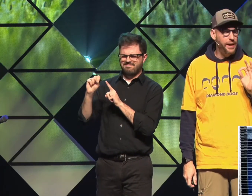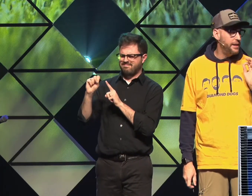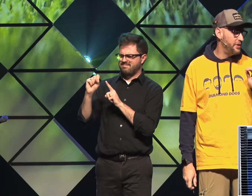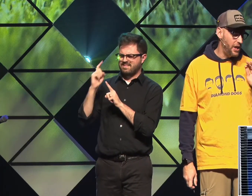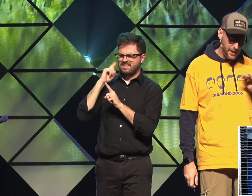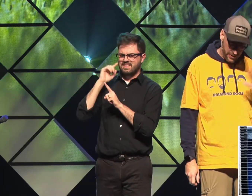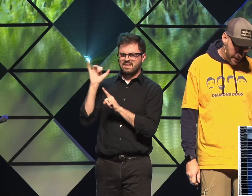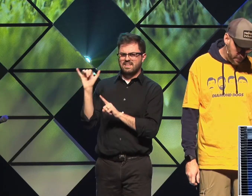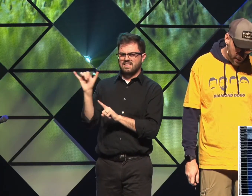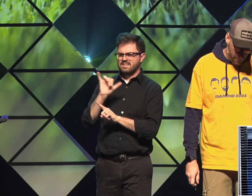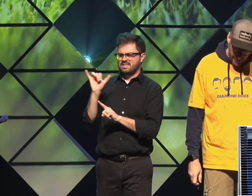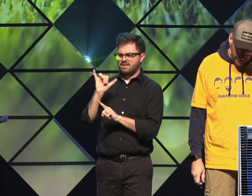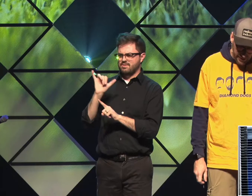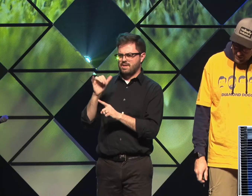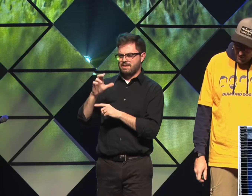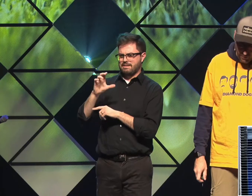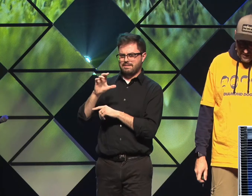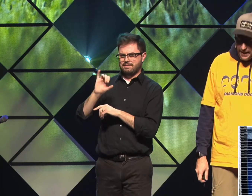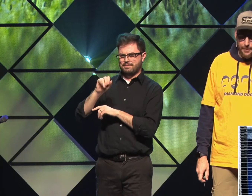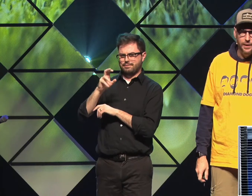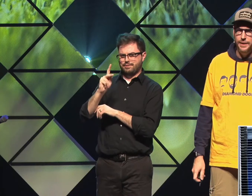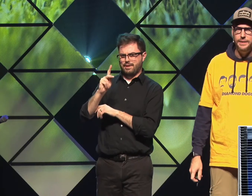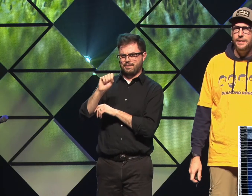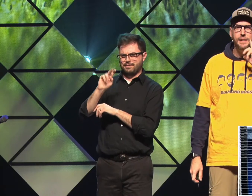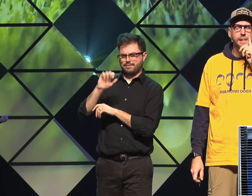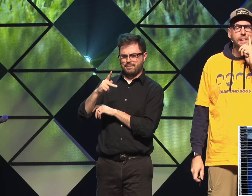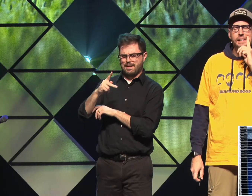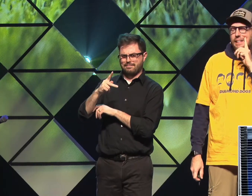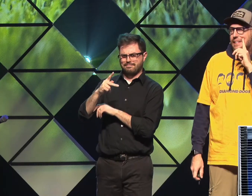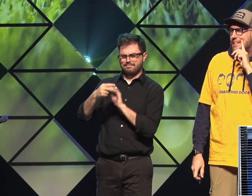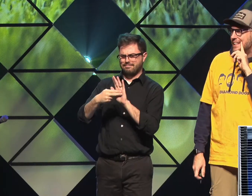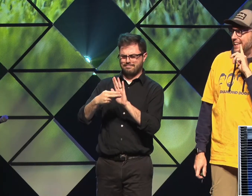a brand of jockstrap. No, we're not going to go with that one.